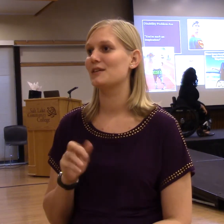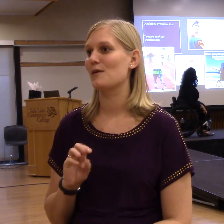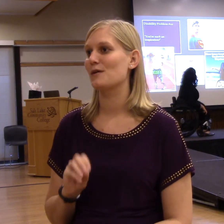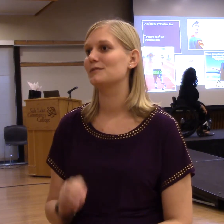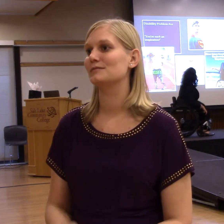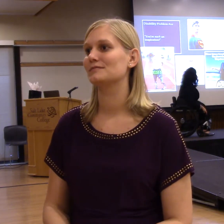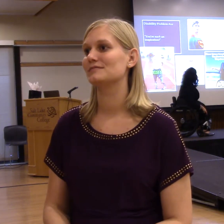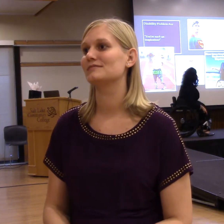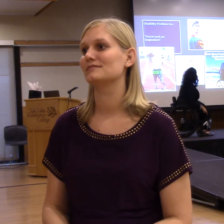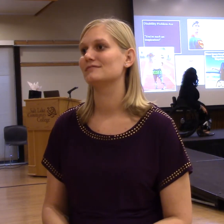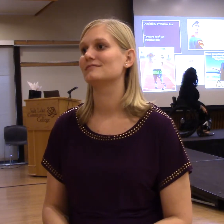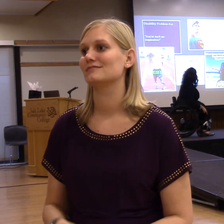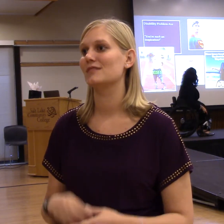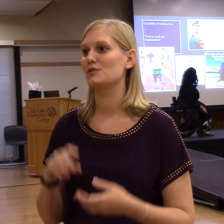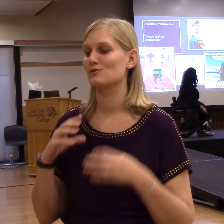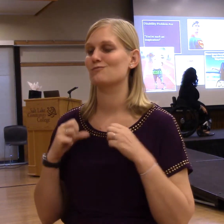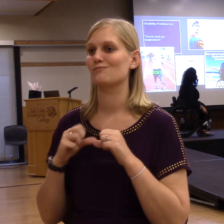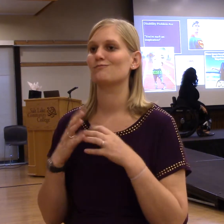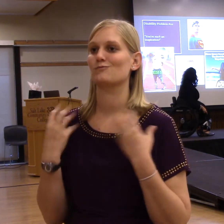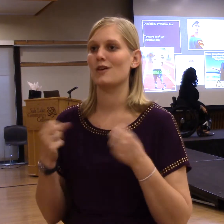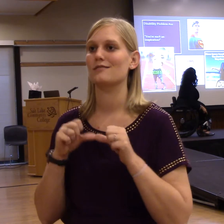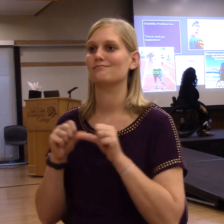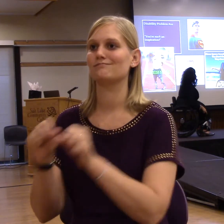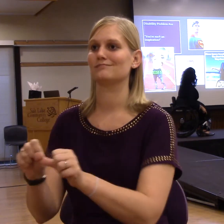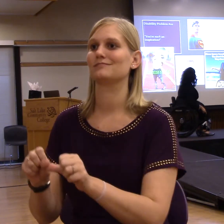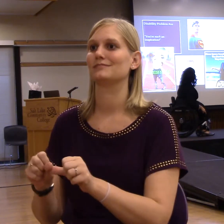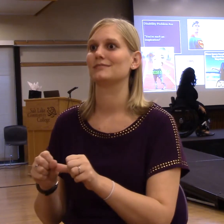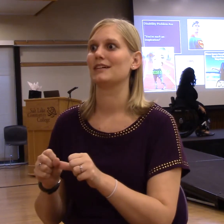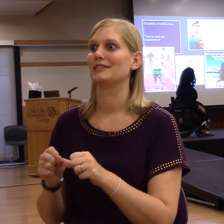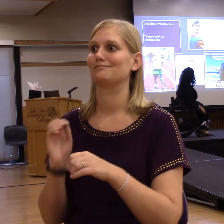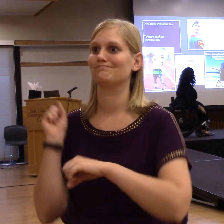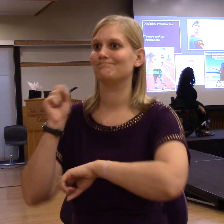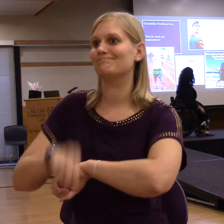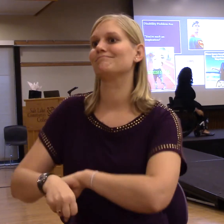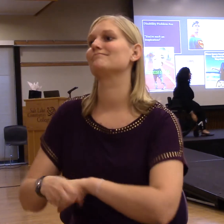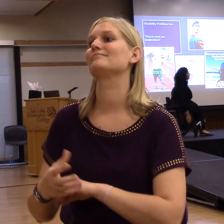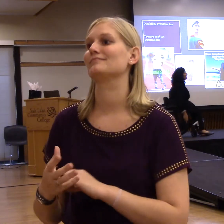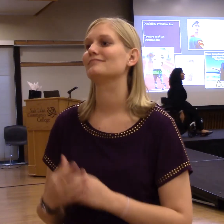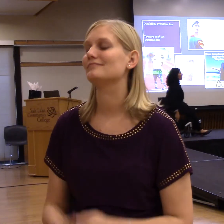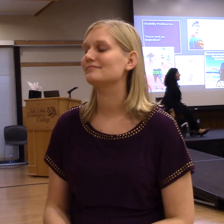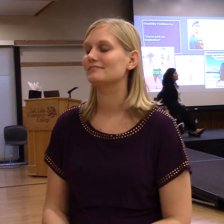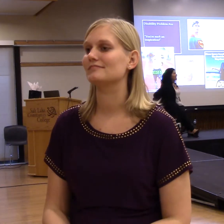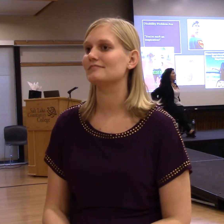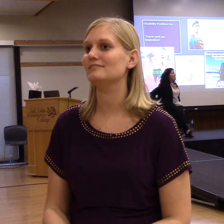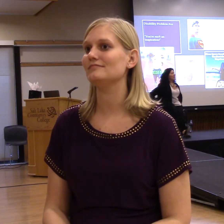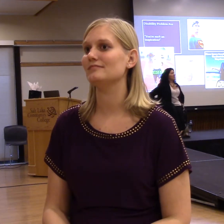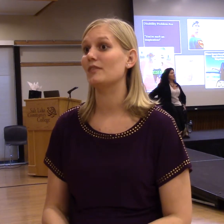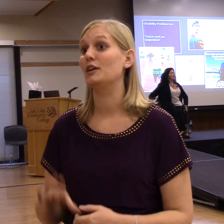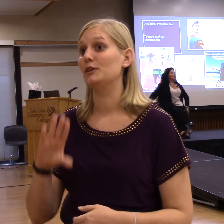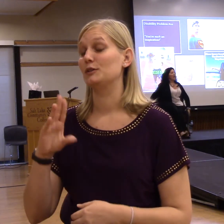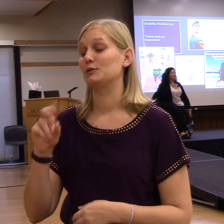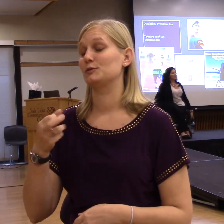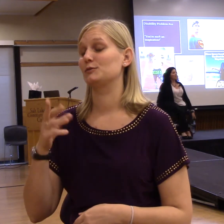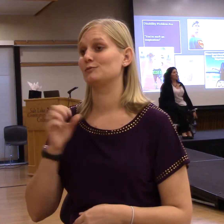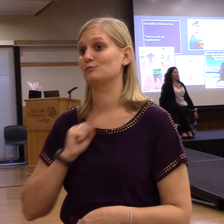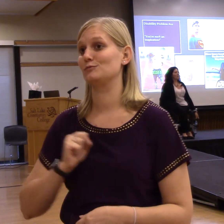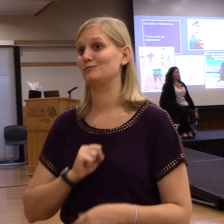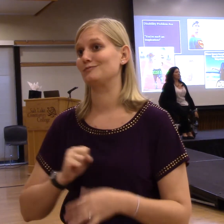finds strength to persevere and endure in spite of overwhelming obstacles. Now, the Christopher Reeve Foundation does a lot